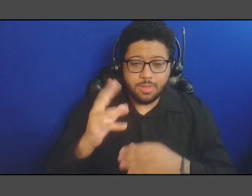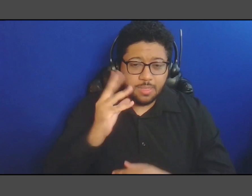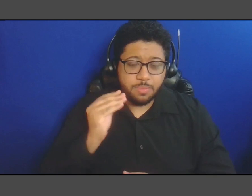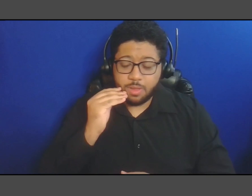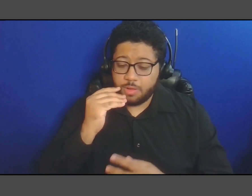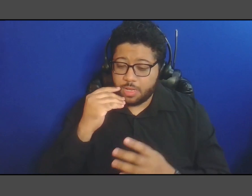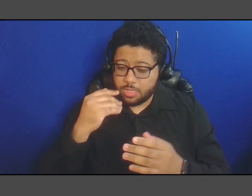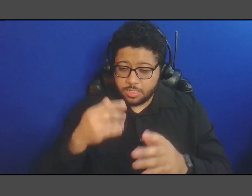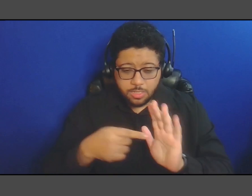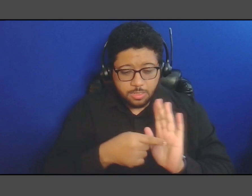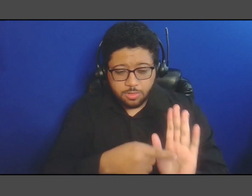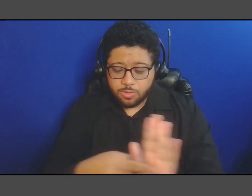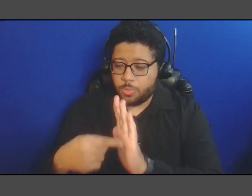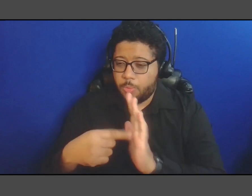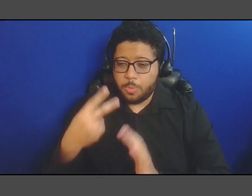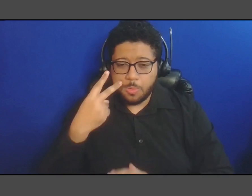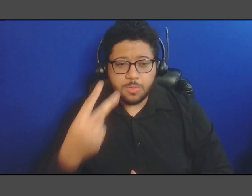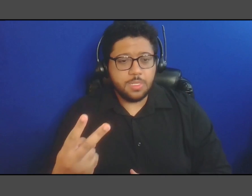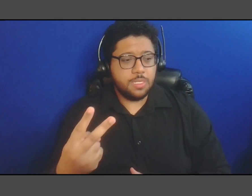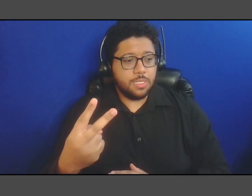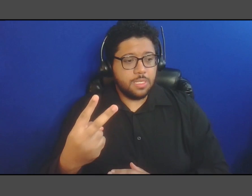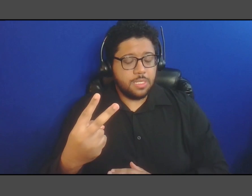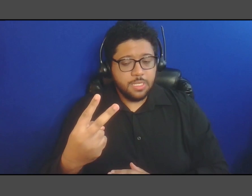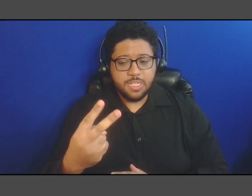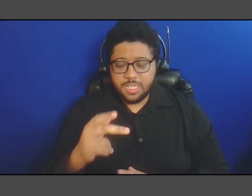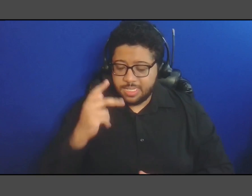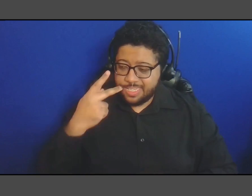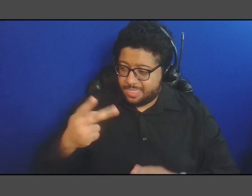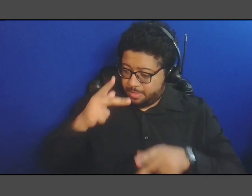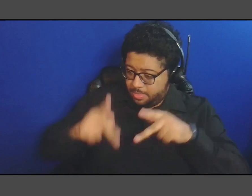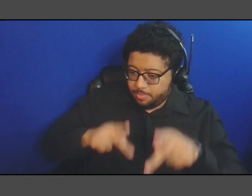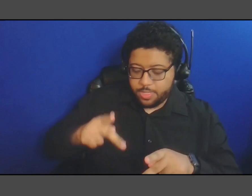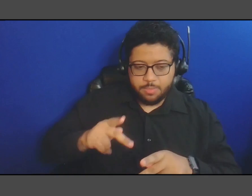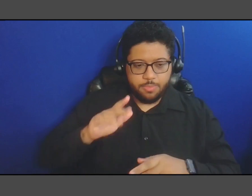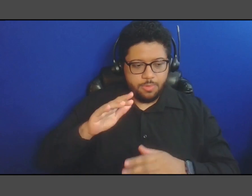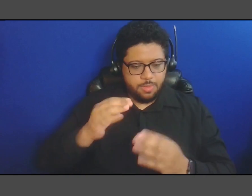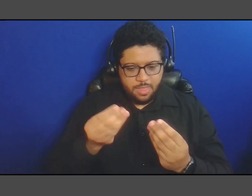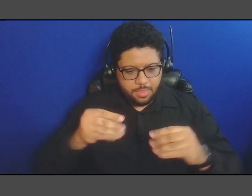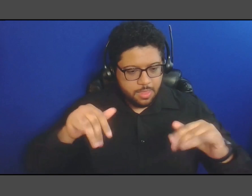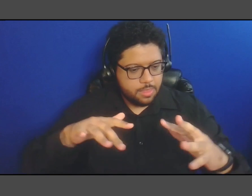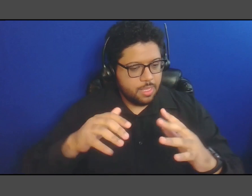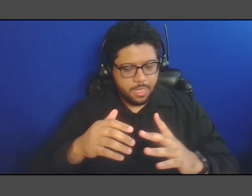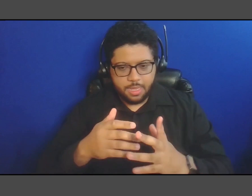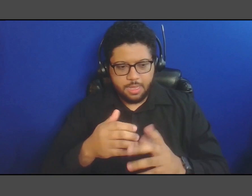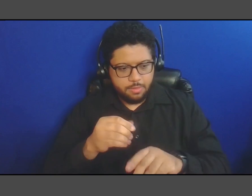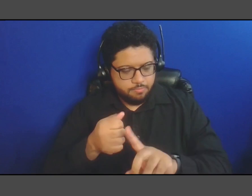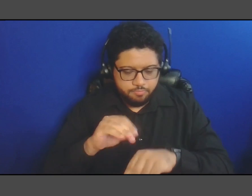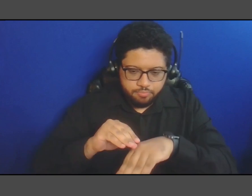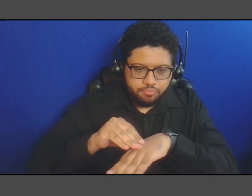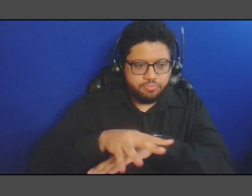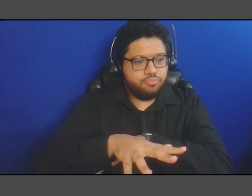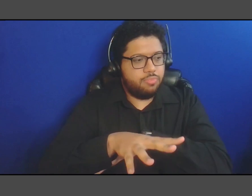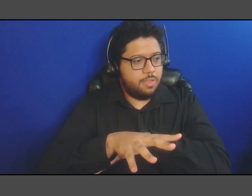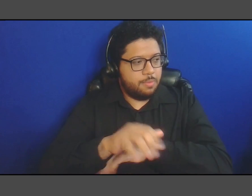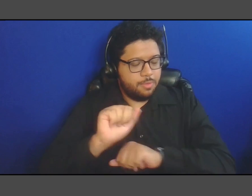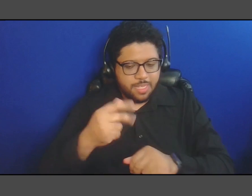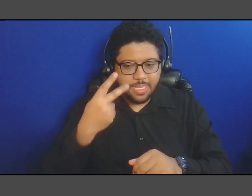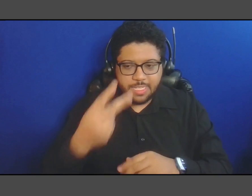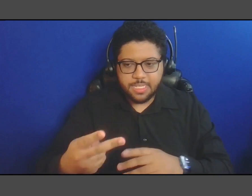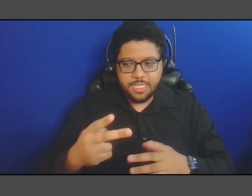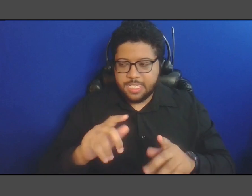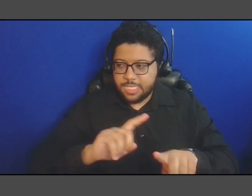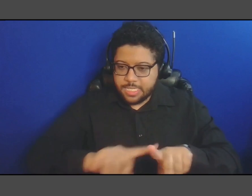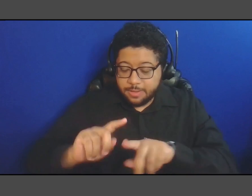landscapes that continue to shape them are shared with visitors from across the United States and around the world. Our